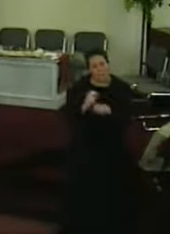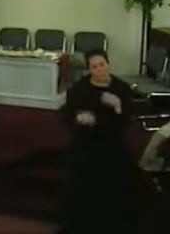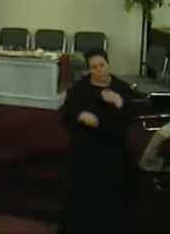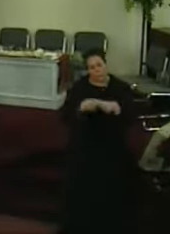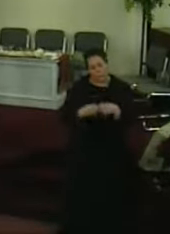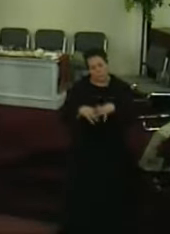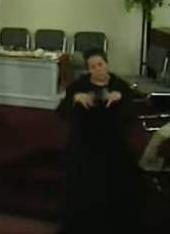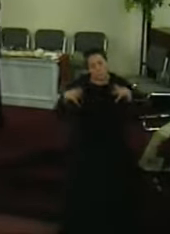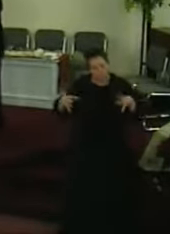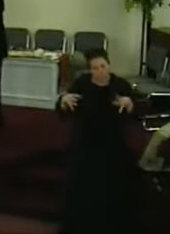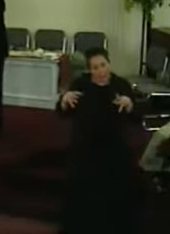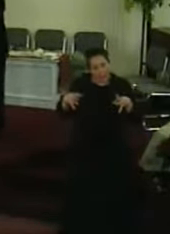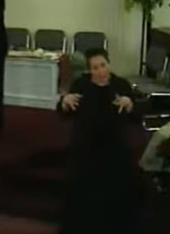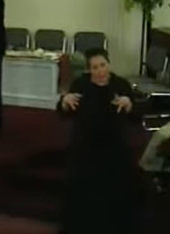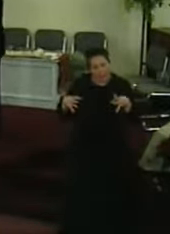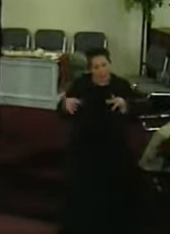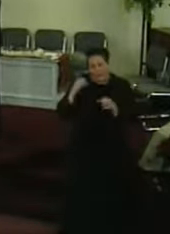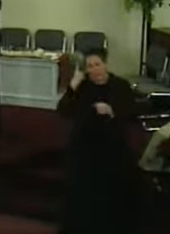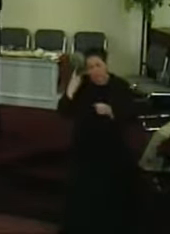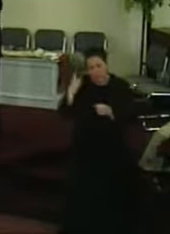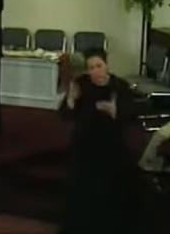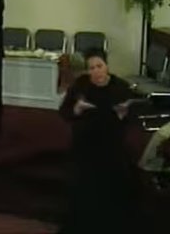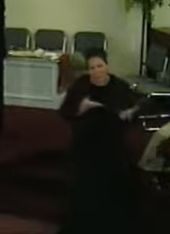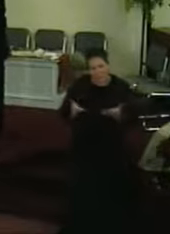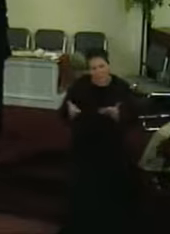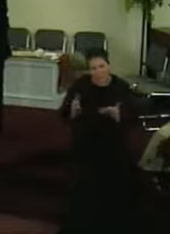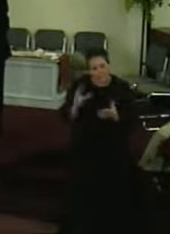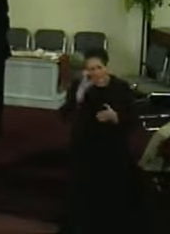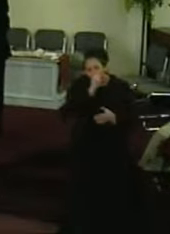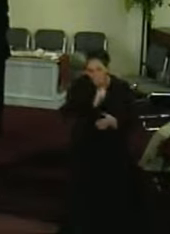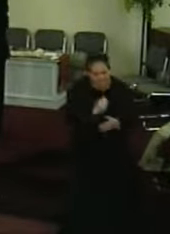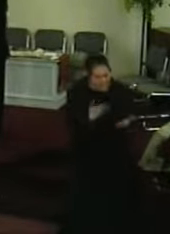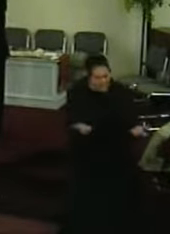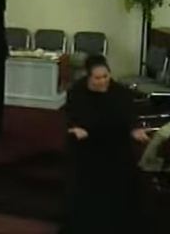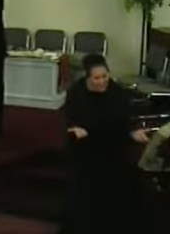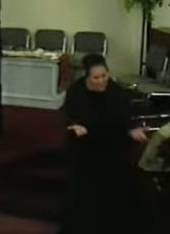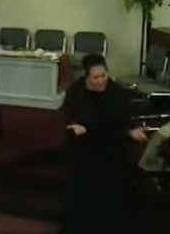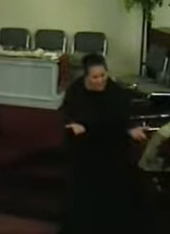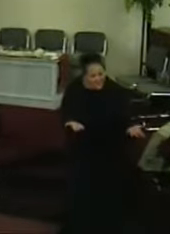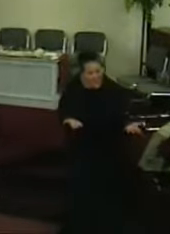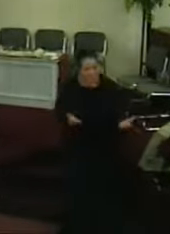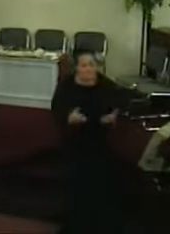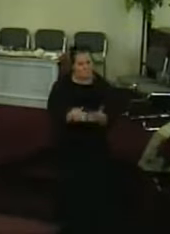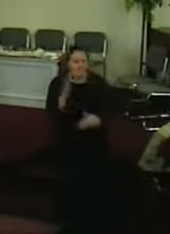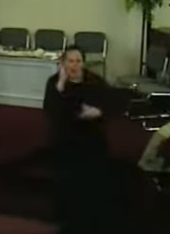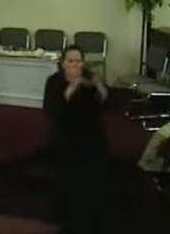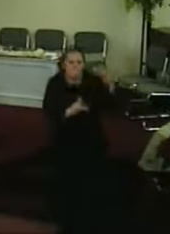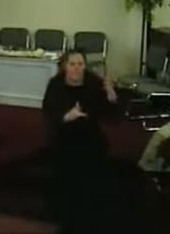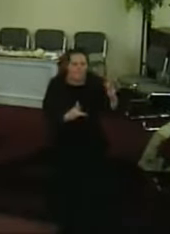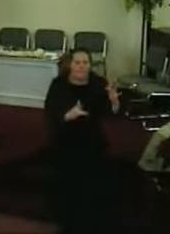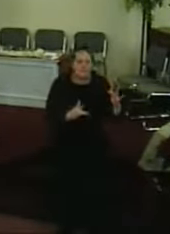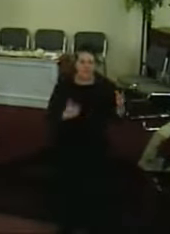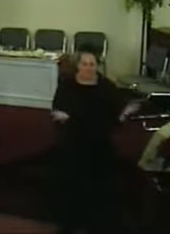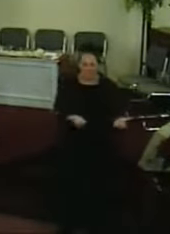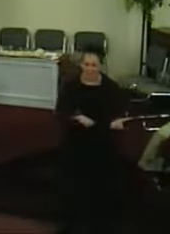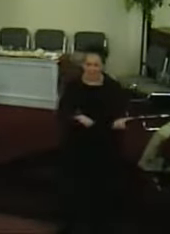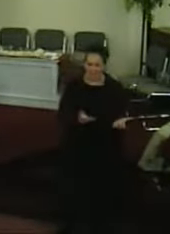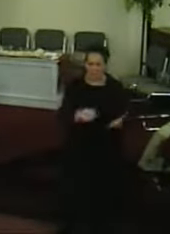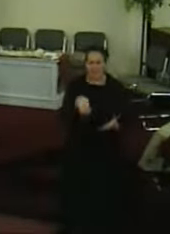doing is trying to figure things out, you're going to miss out on some stuff. God's going to do some work in your life.